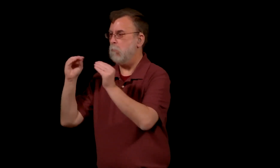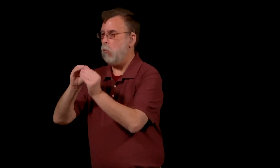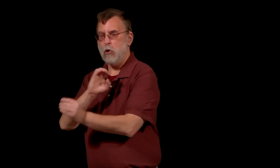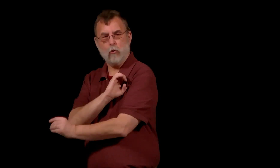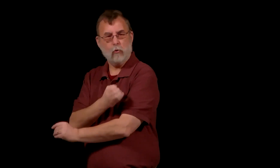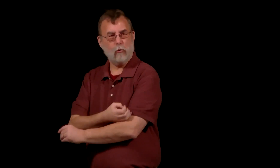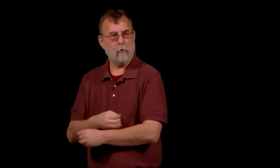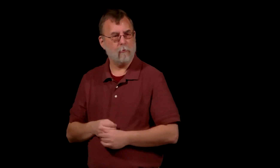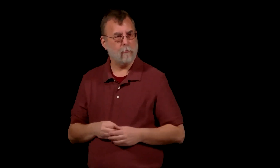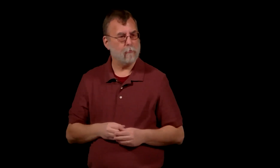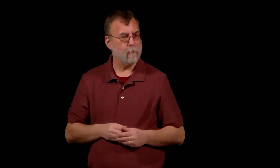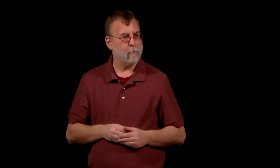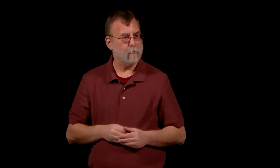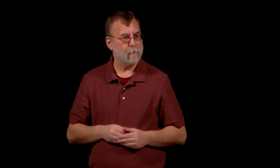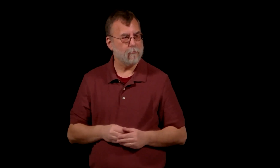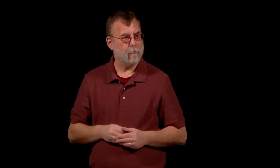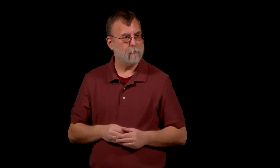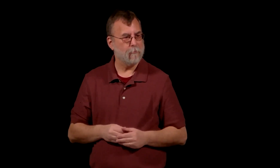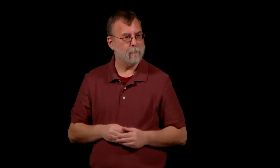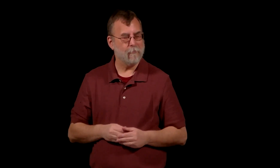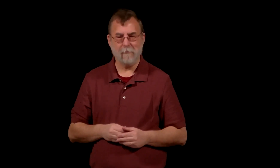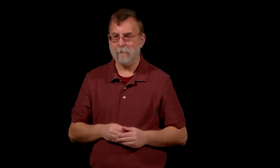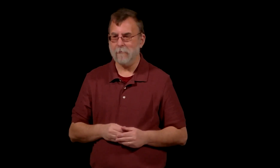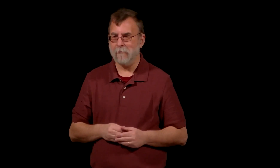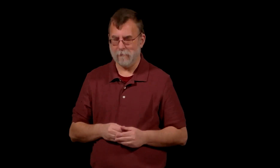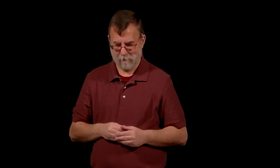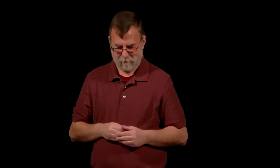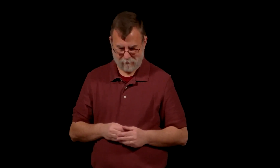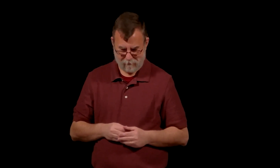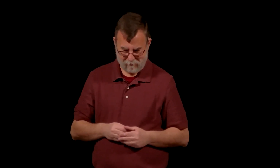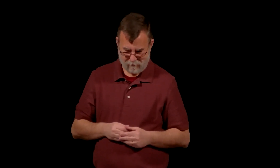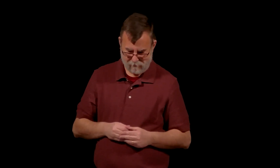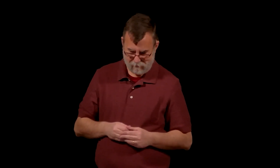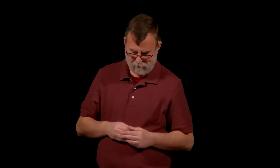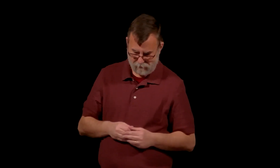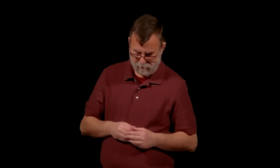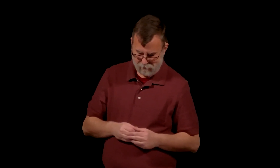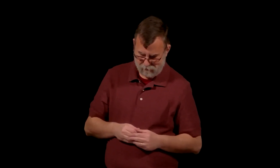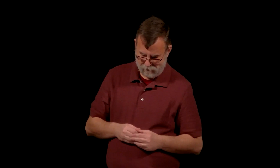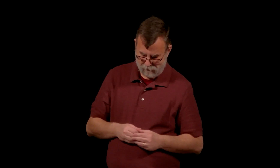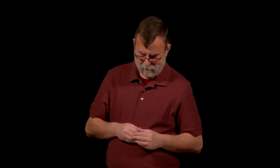That resisting, it takes more energy to resist.